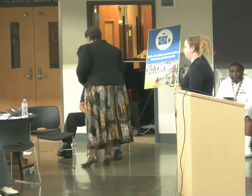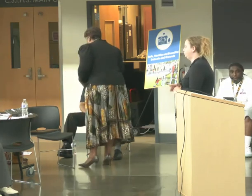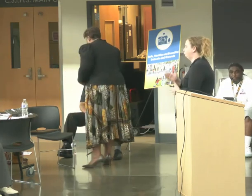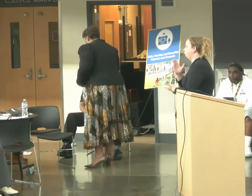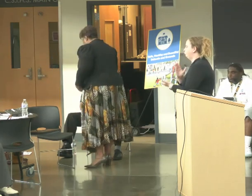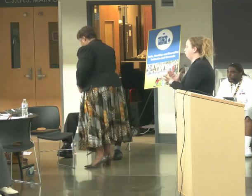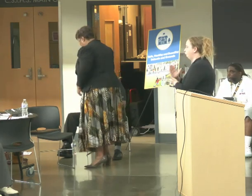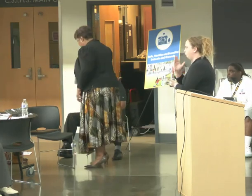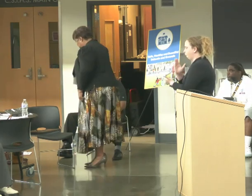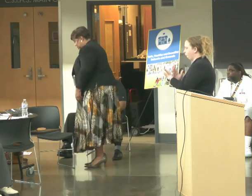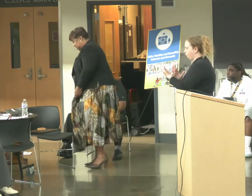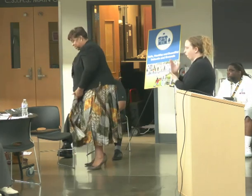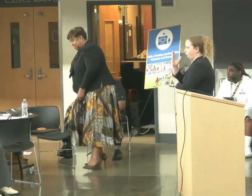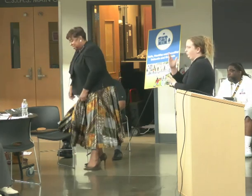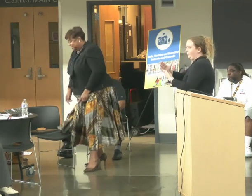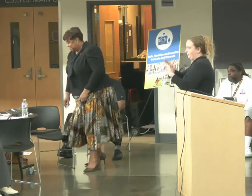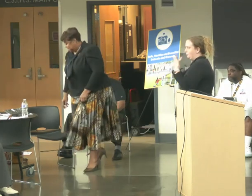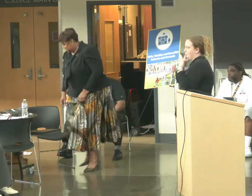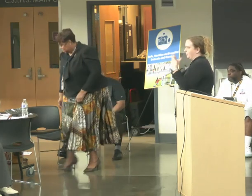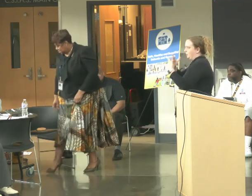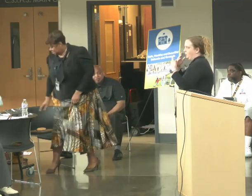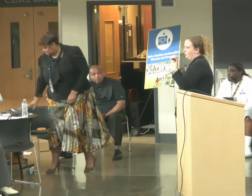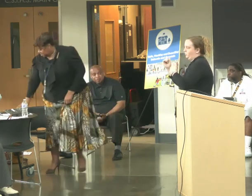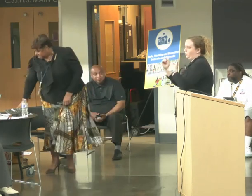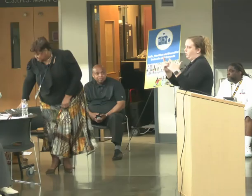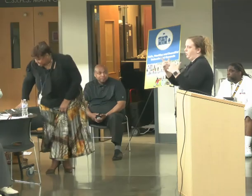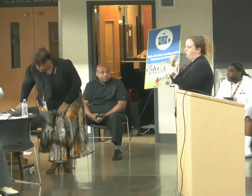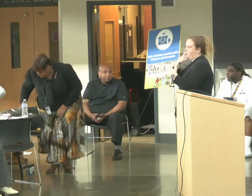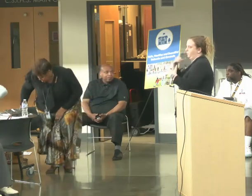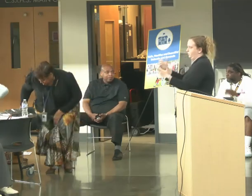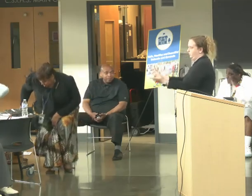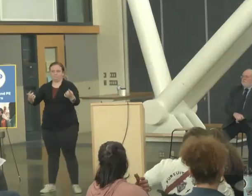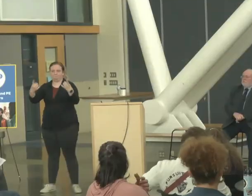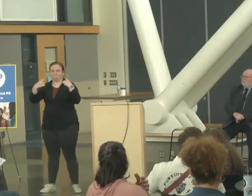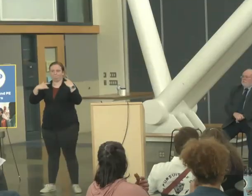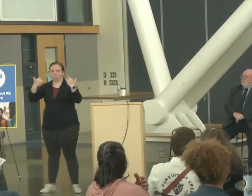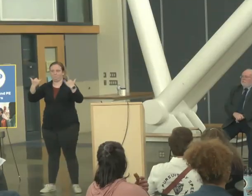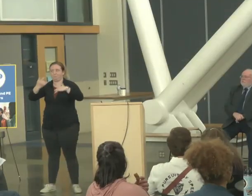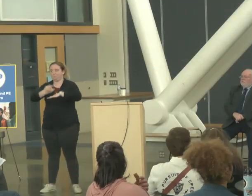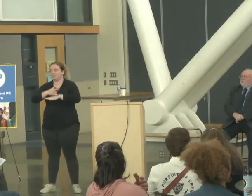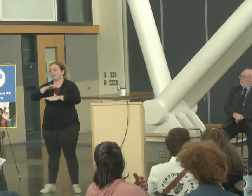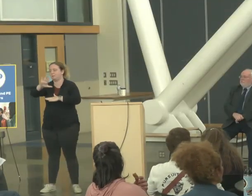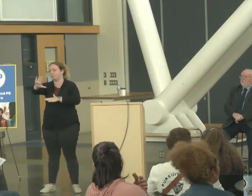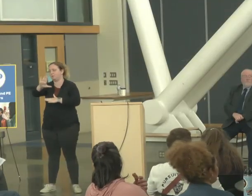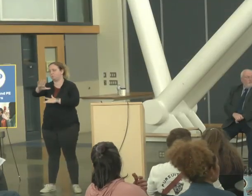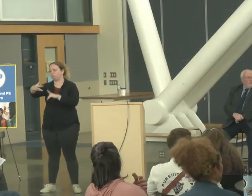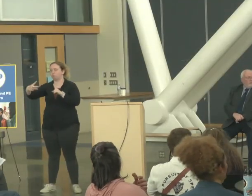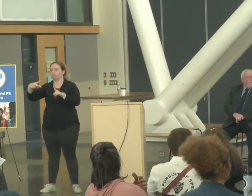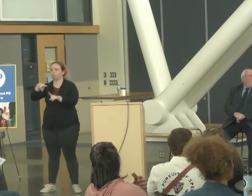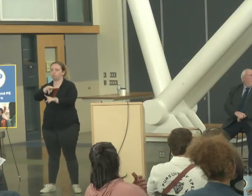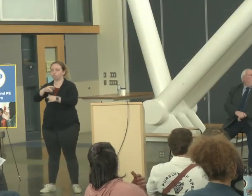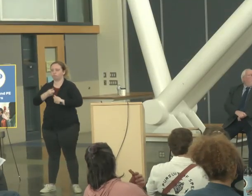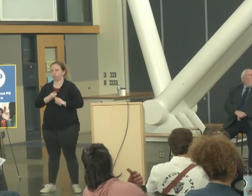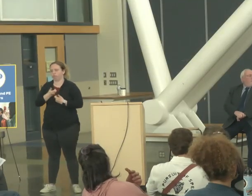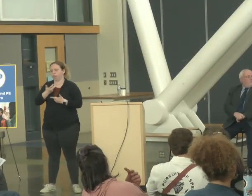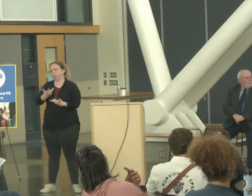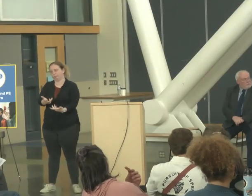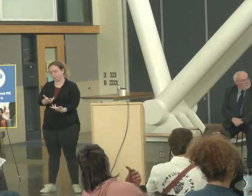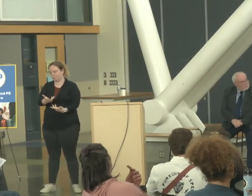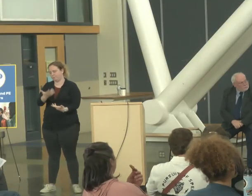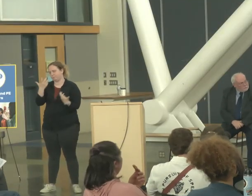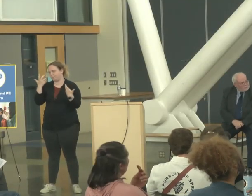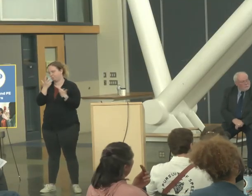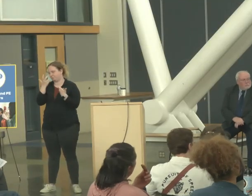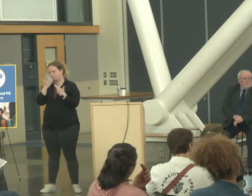All right, thank you all so very much for being here today, for bringing your voice. It's really critical. I'm